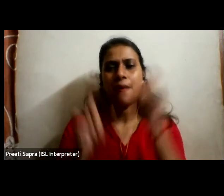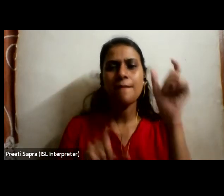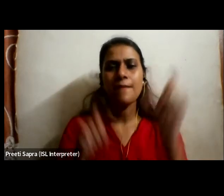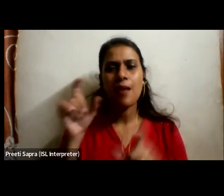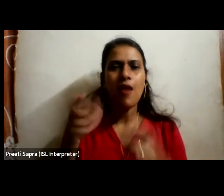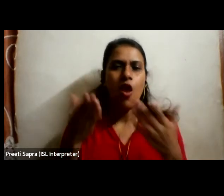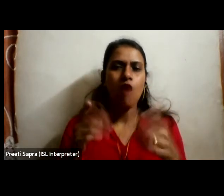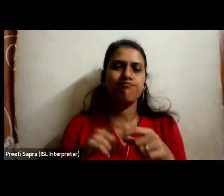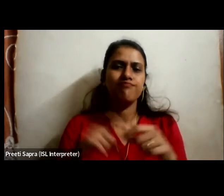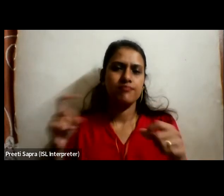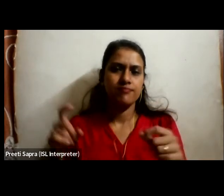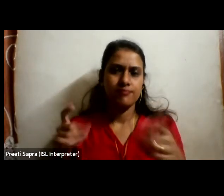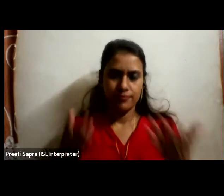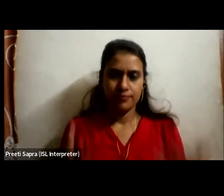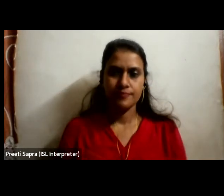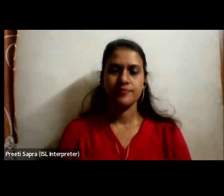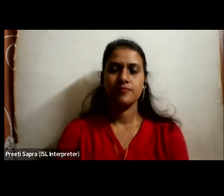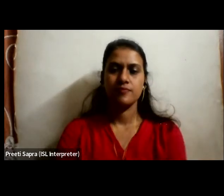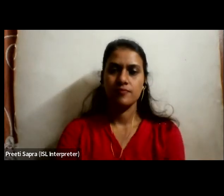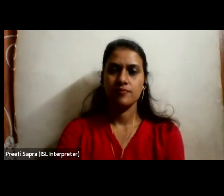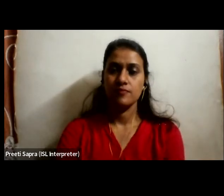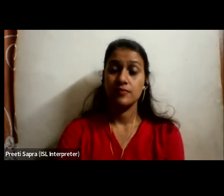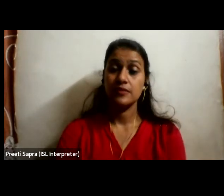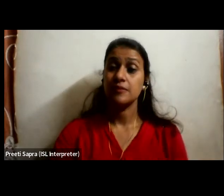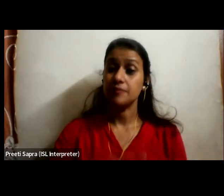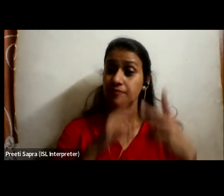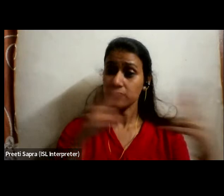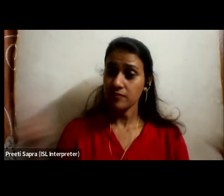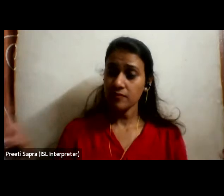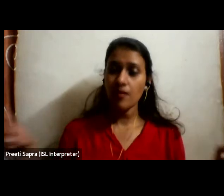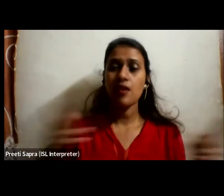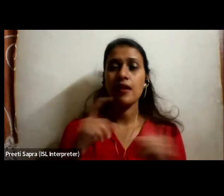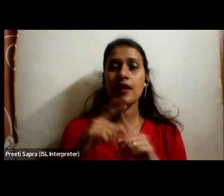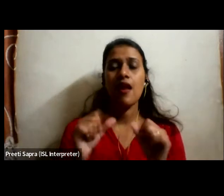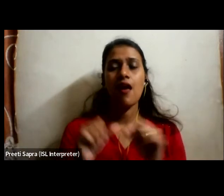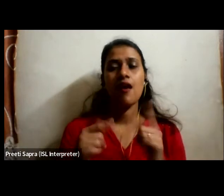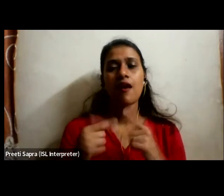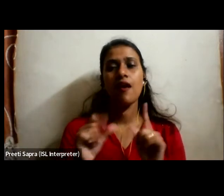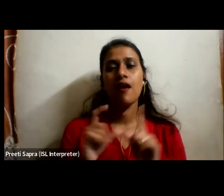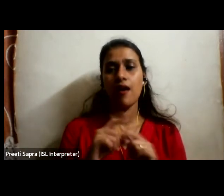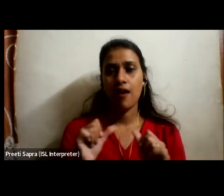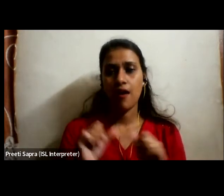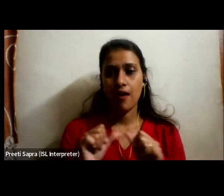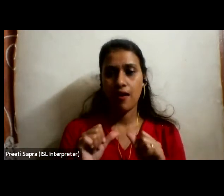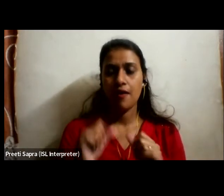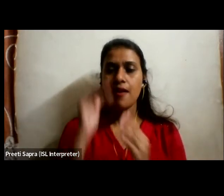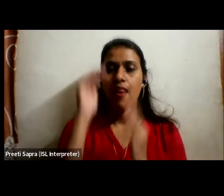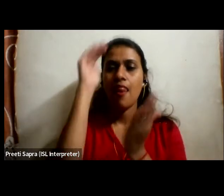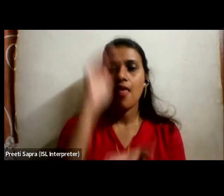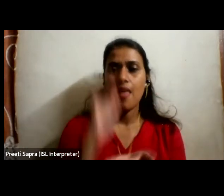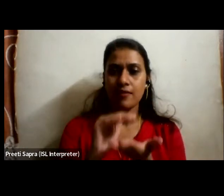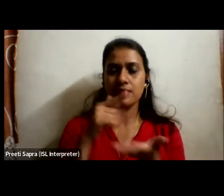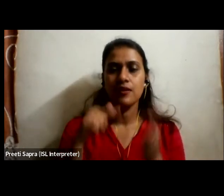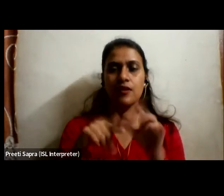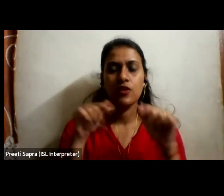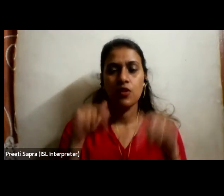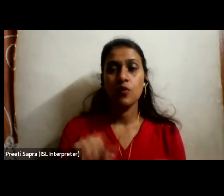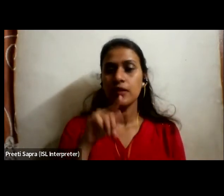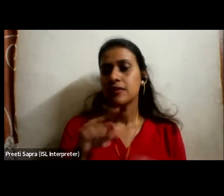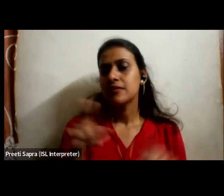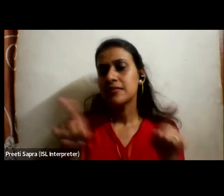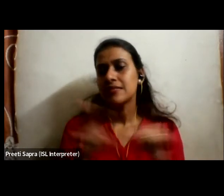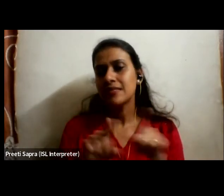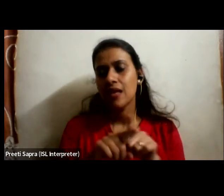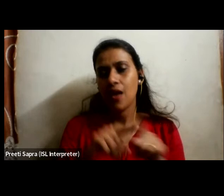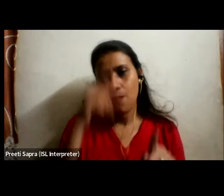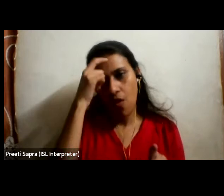are several examples of data minimization principles being prevalent. And the importance of these issues, such as